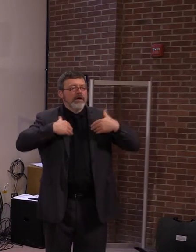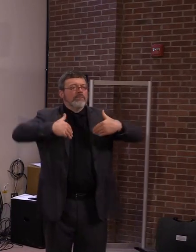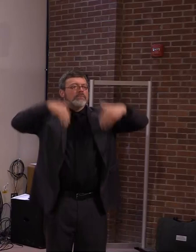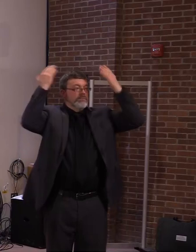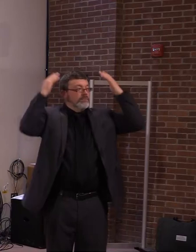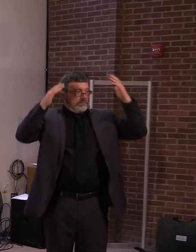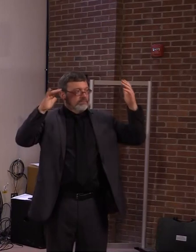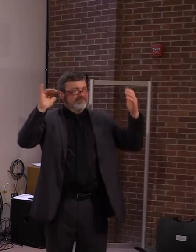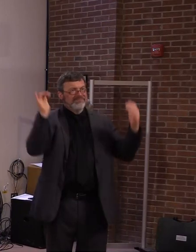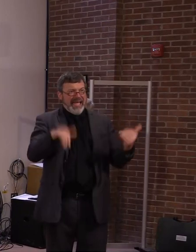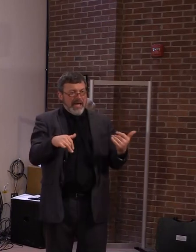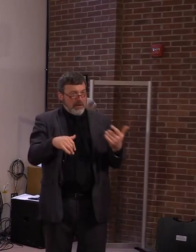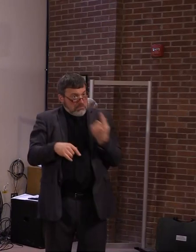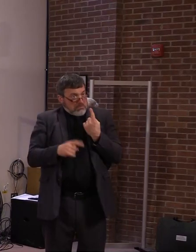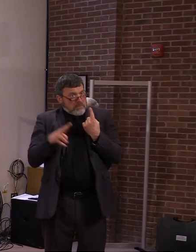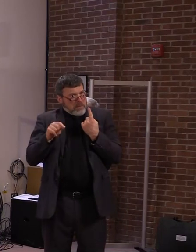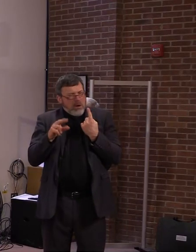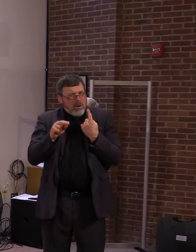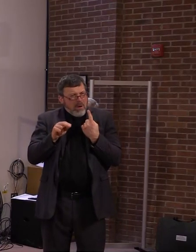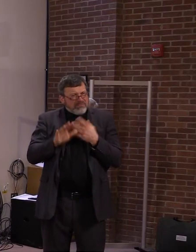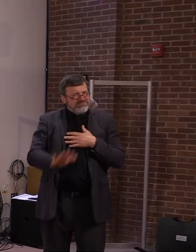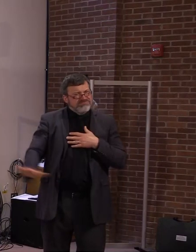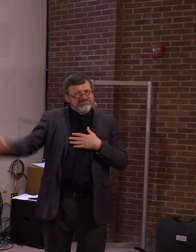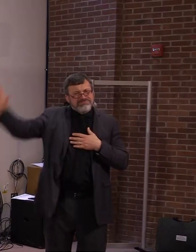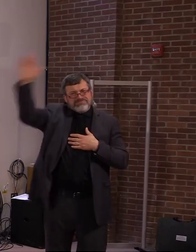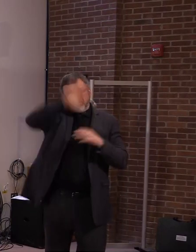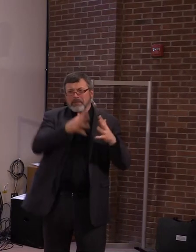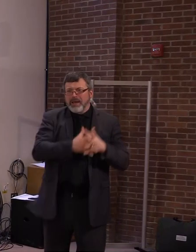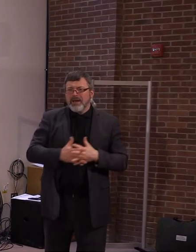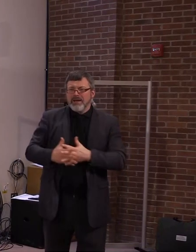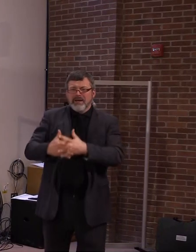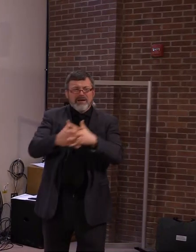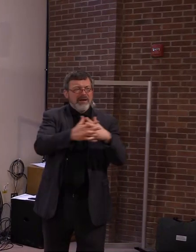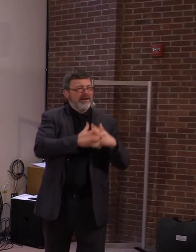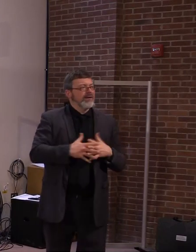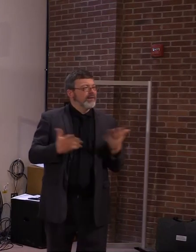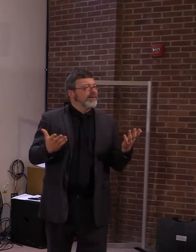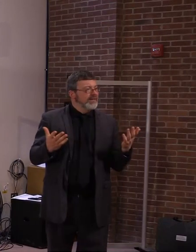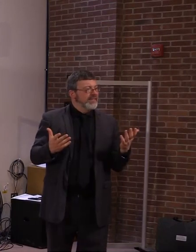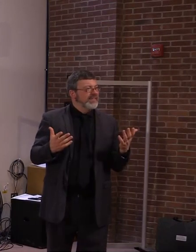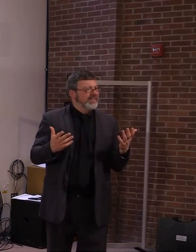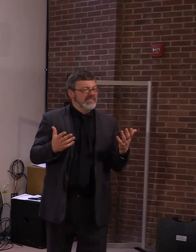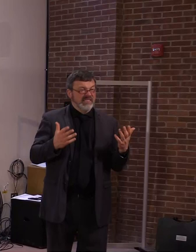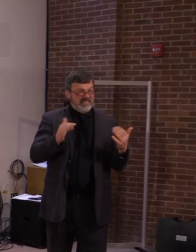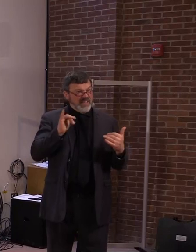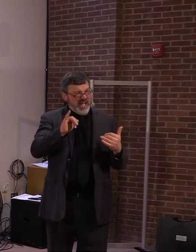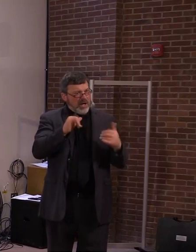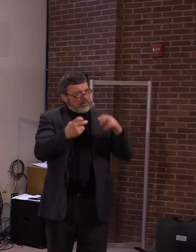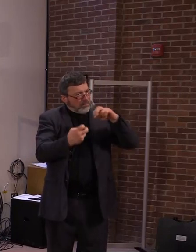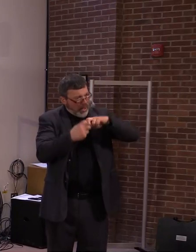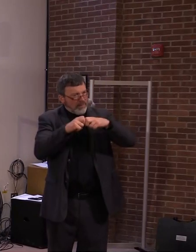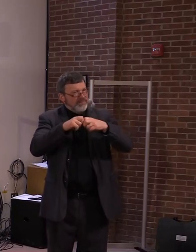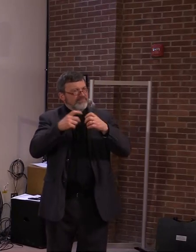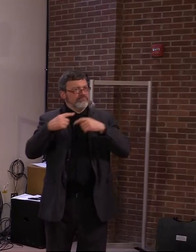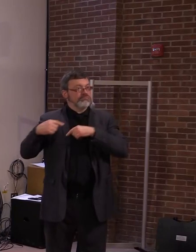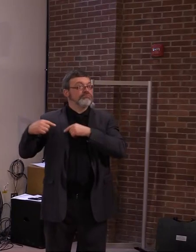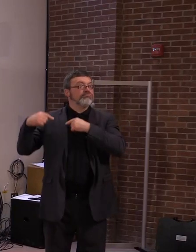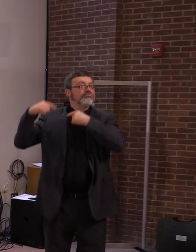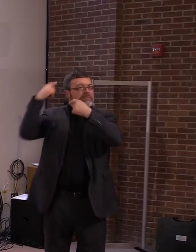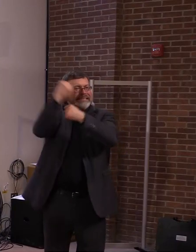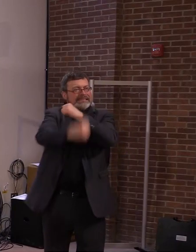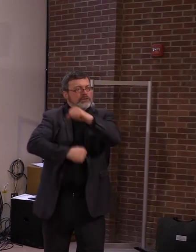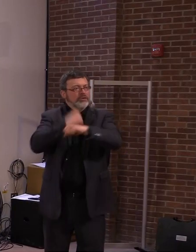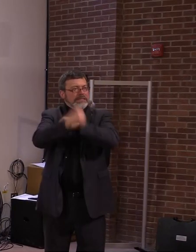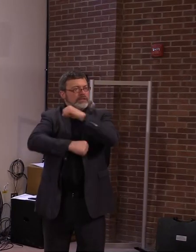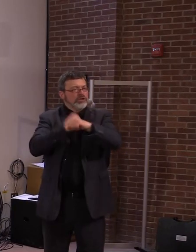It was impacting us before the pandemic. And it's certainly not getting any better and, in